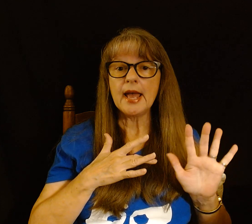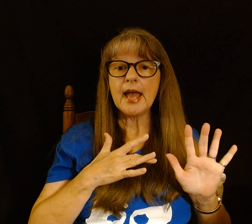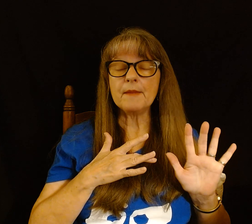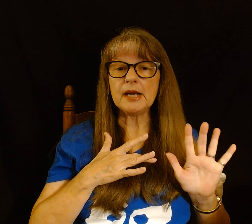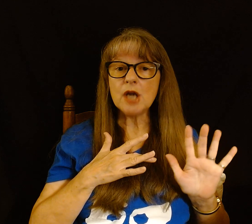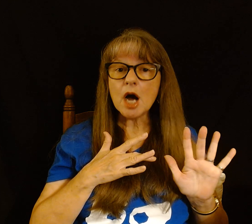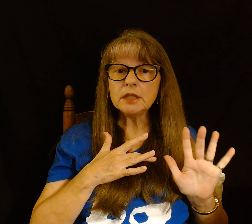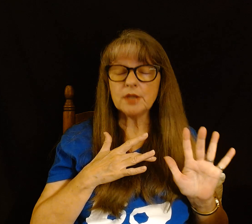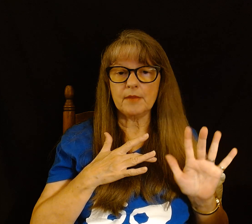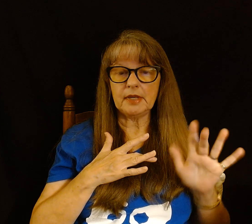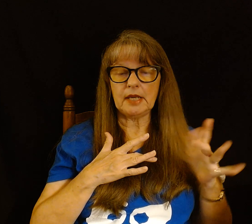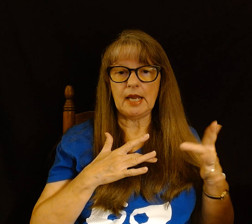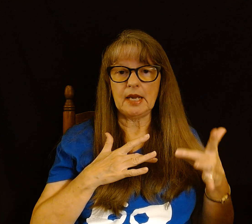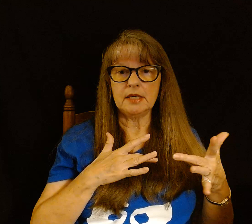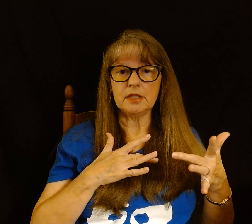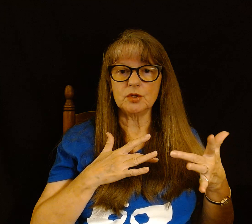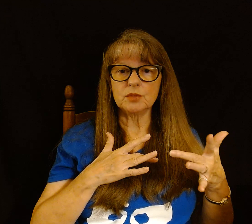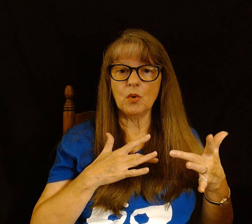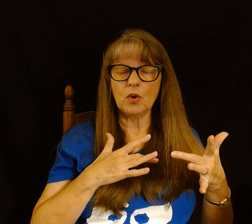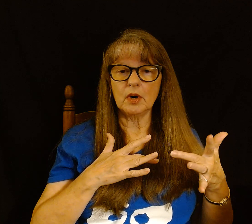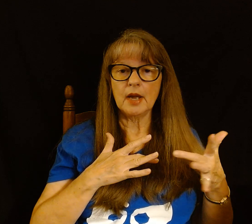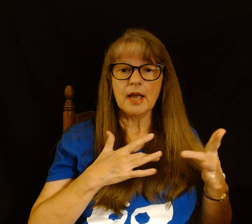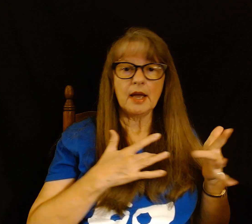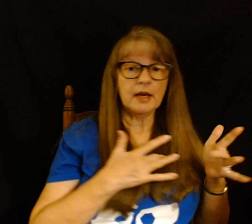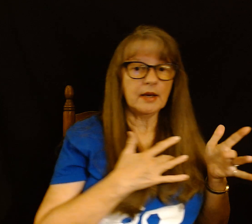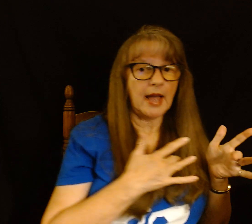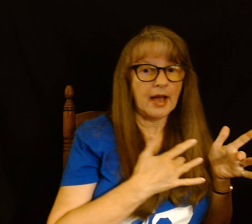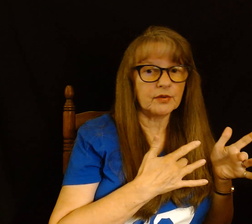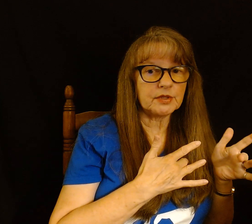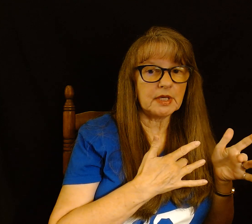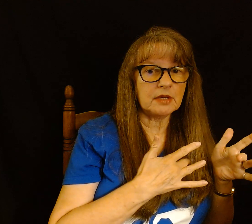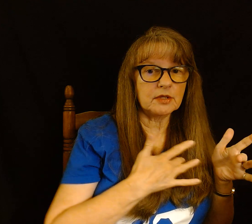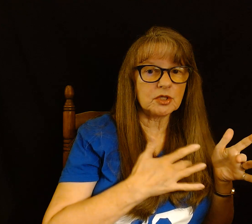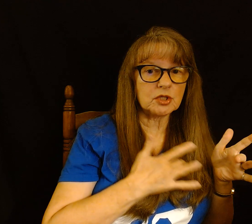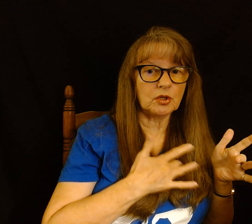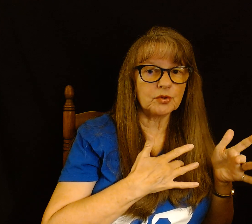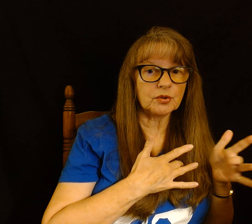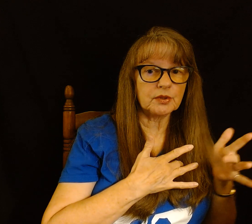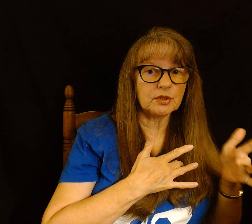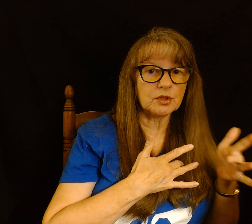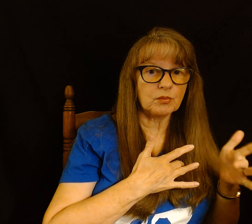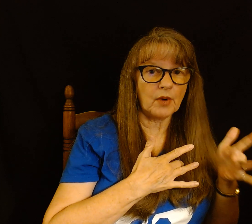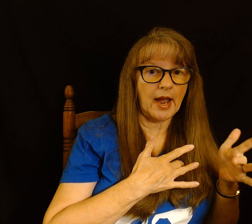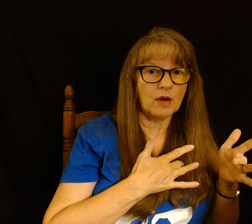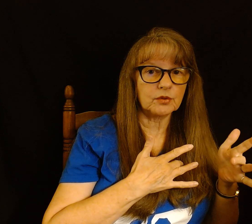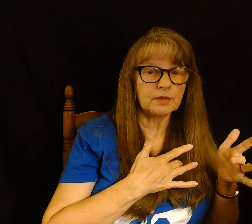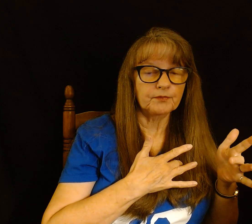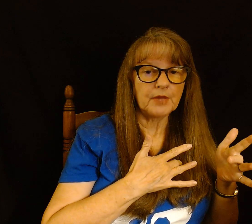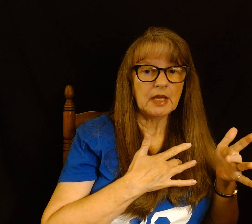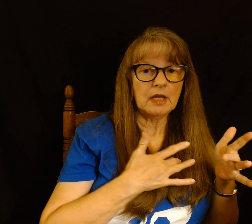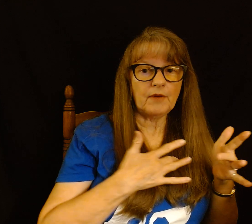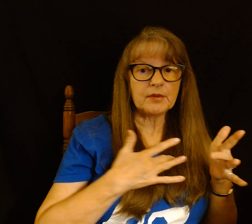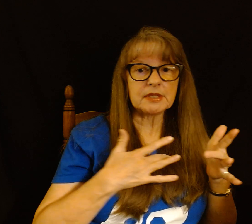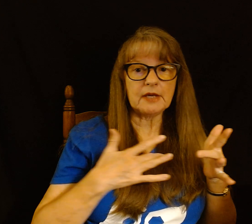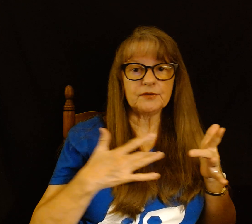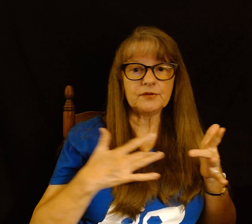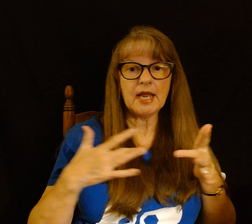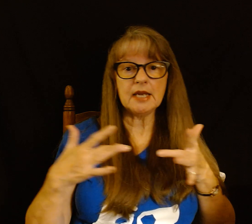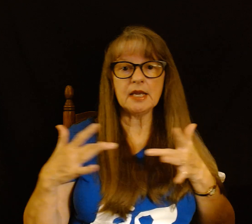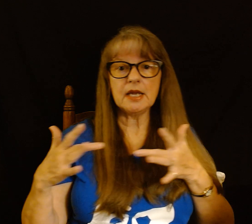my non-dominant hand is more out. See, this is closer and this is more out. If I was left-handed,